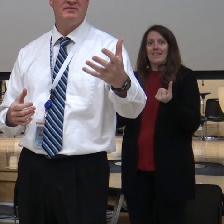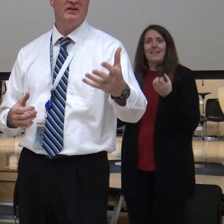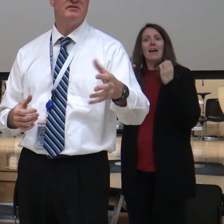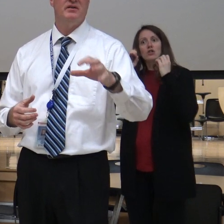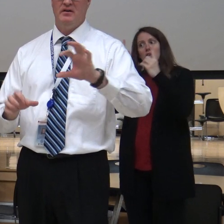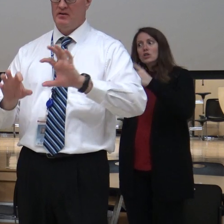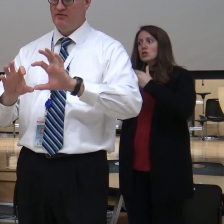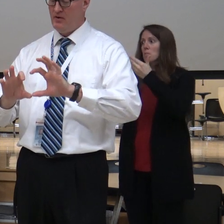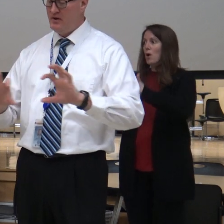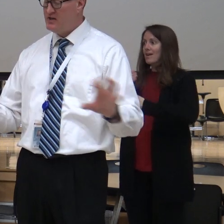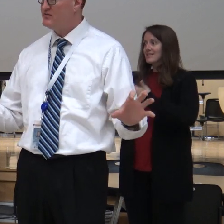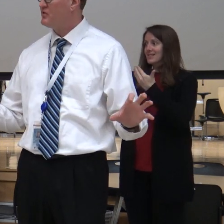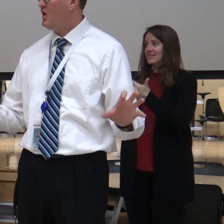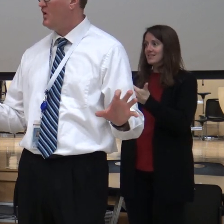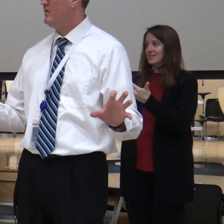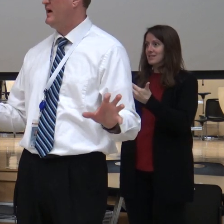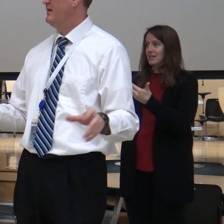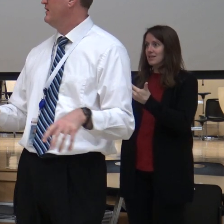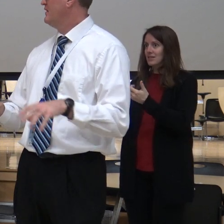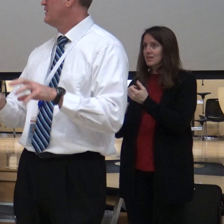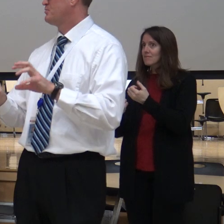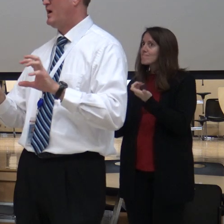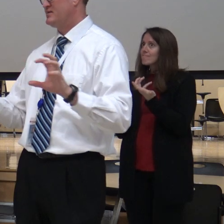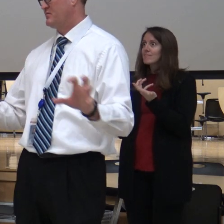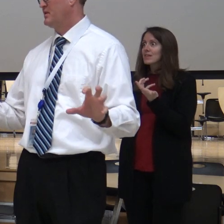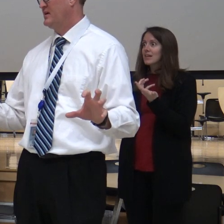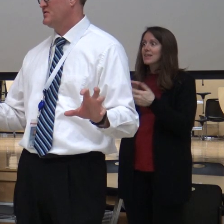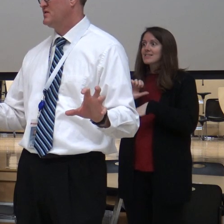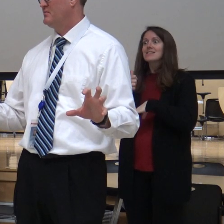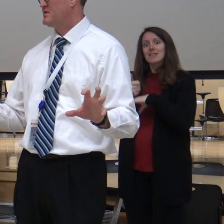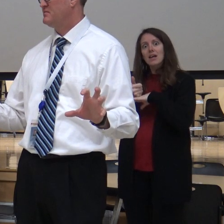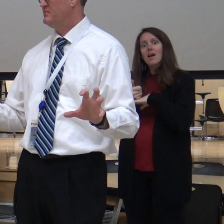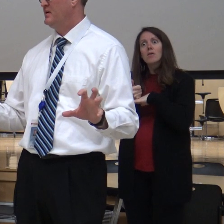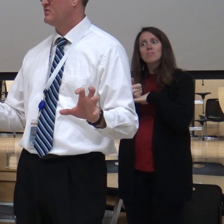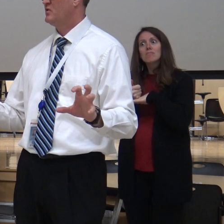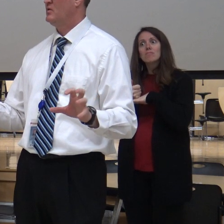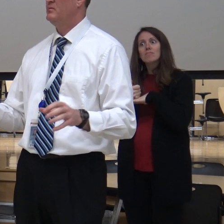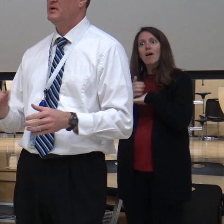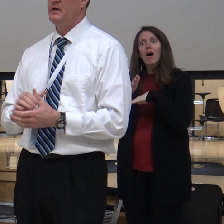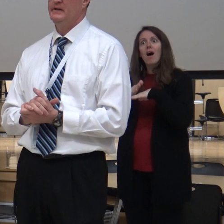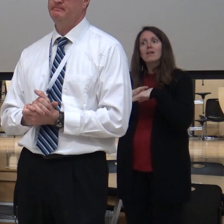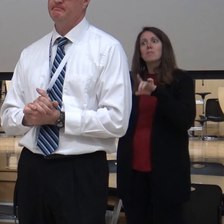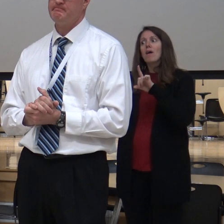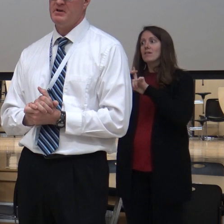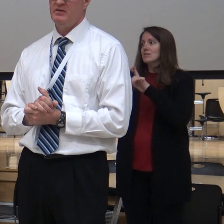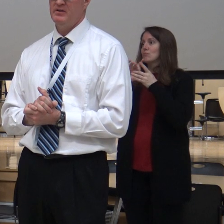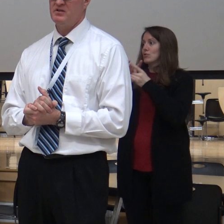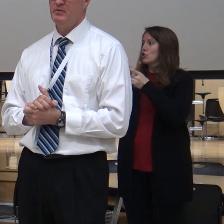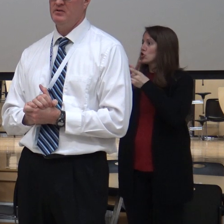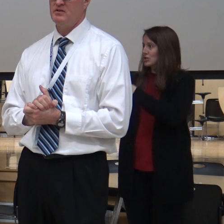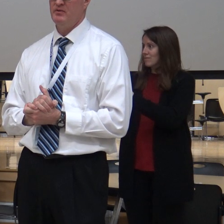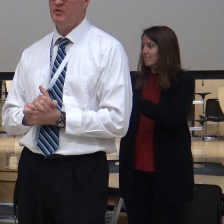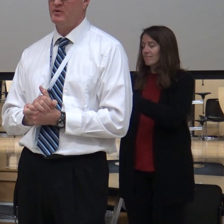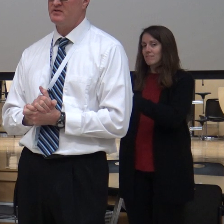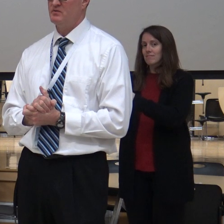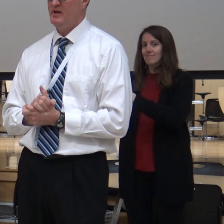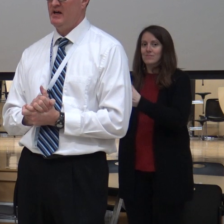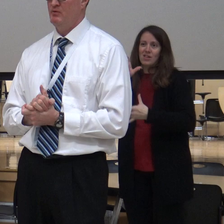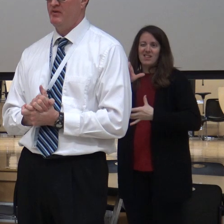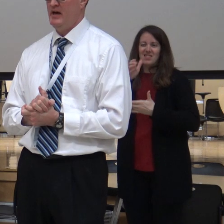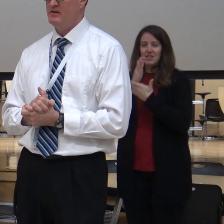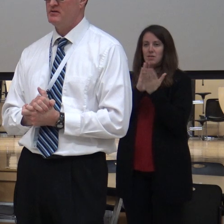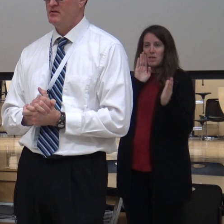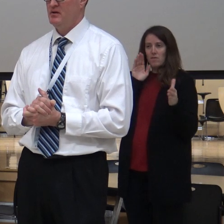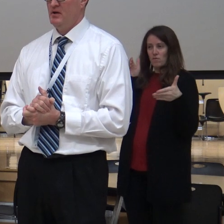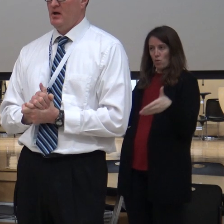educational process, the foundation for all that is positive relationships. And so that's some of the focus that we